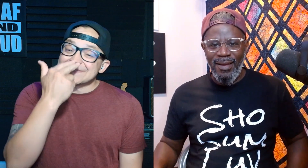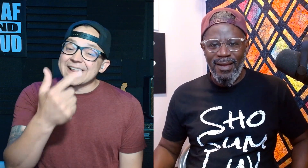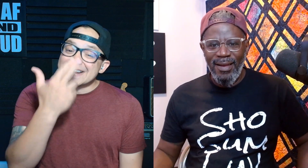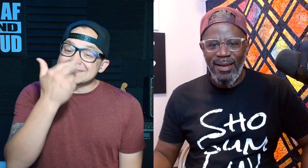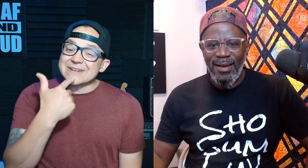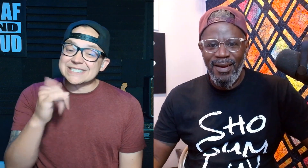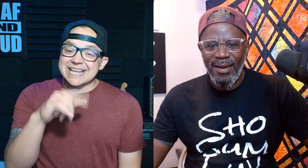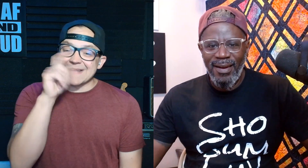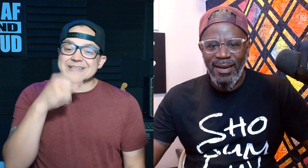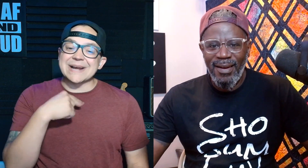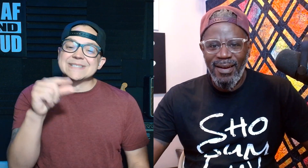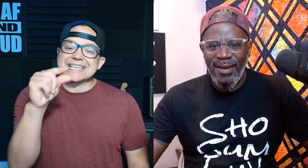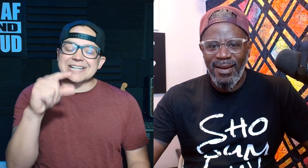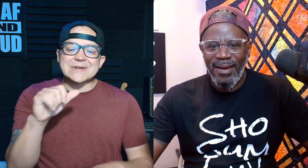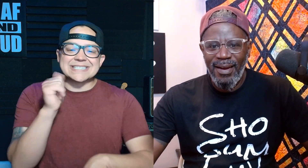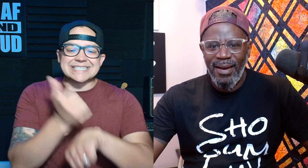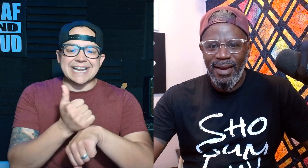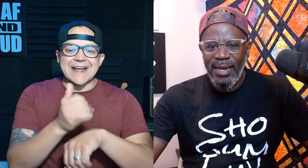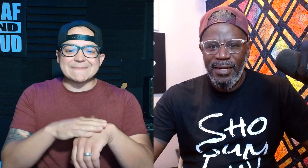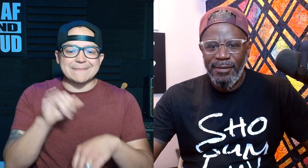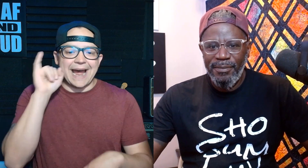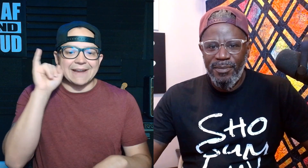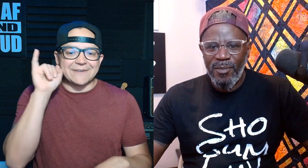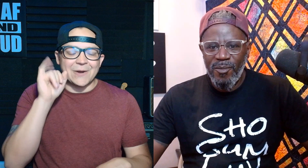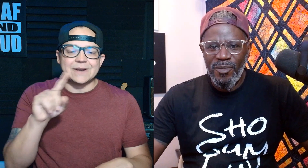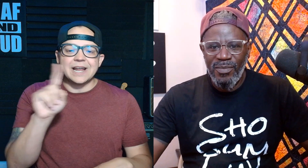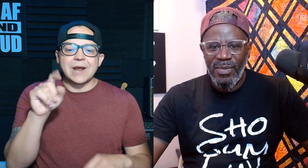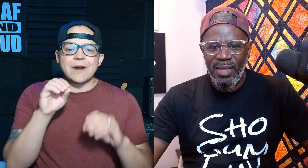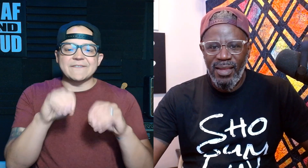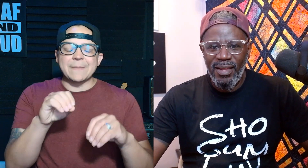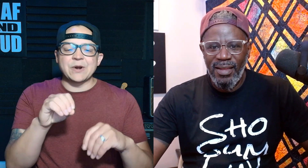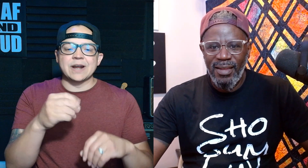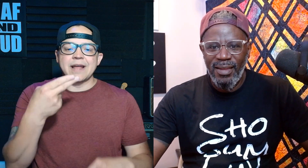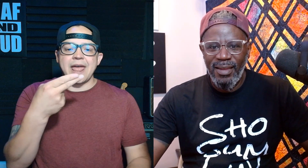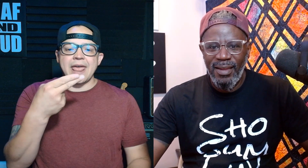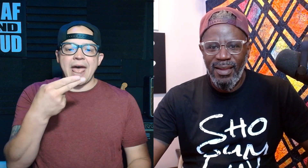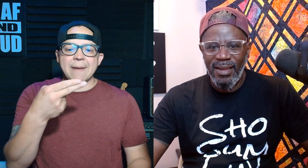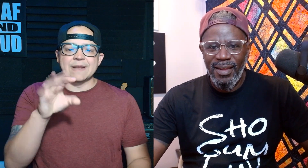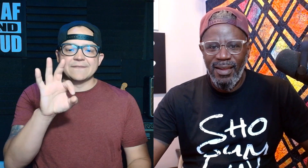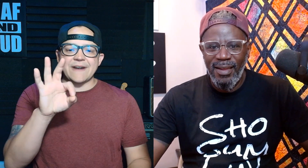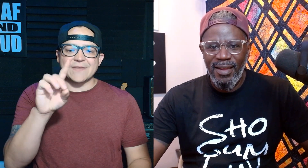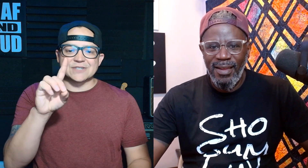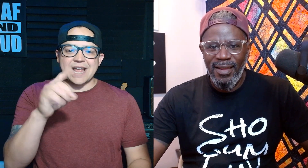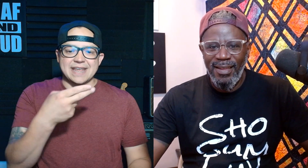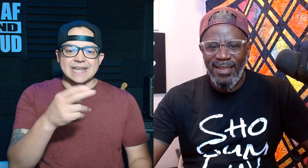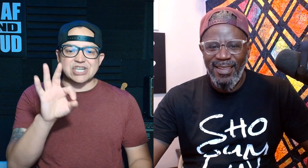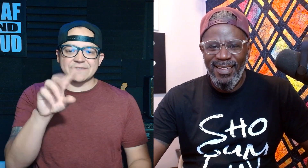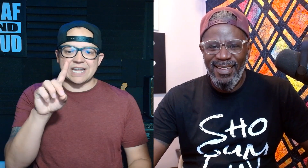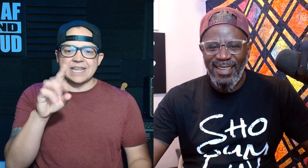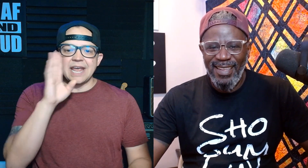It's funny you say that because I was this close to setting up on my iPhone where if I put Happy Father's